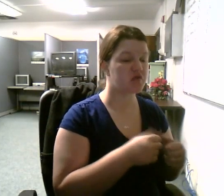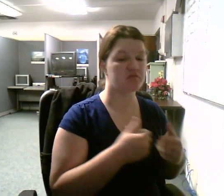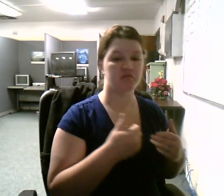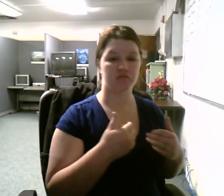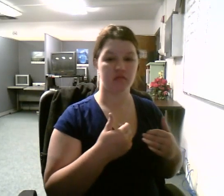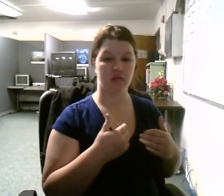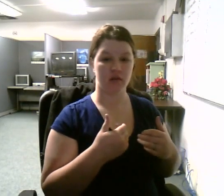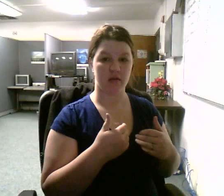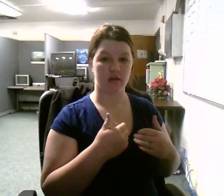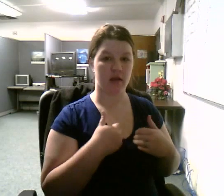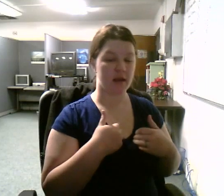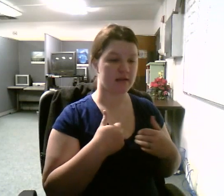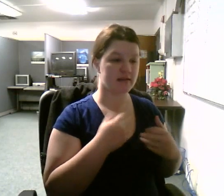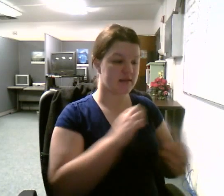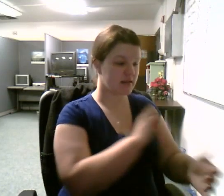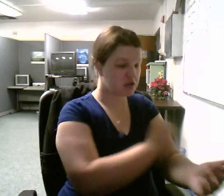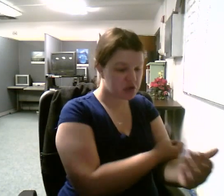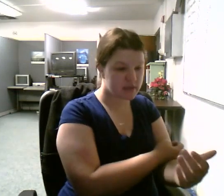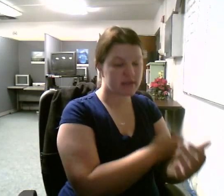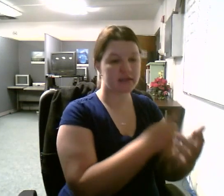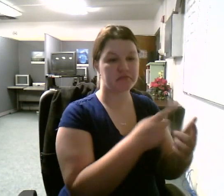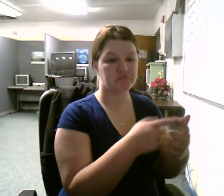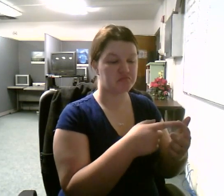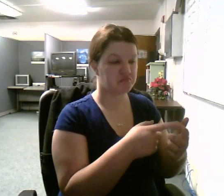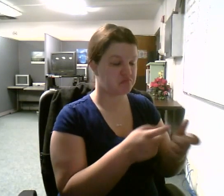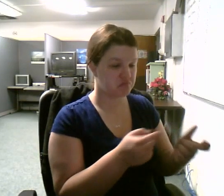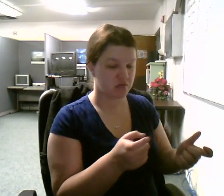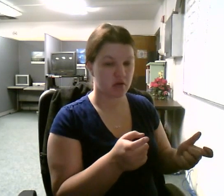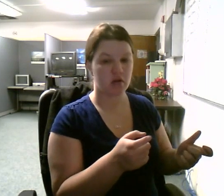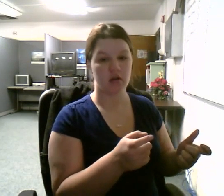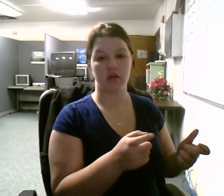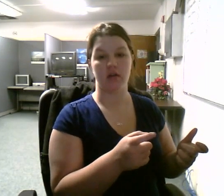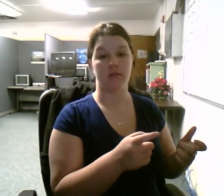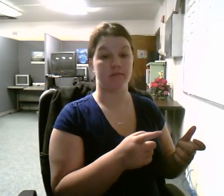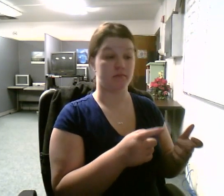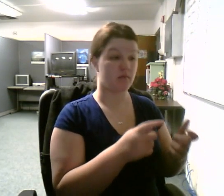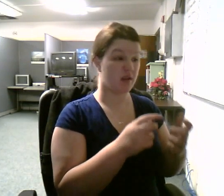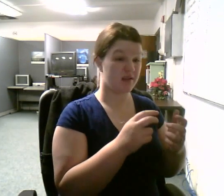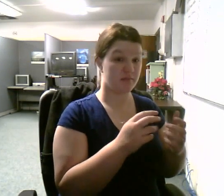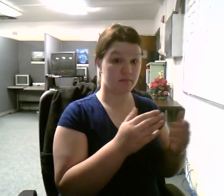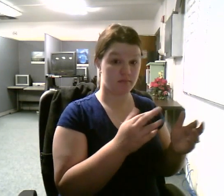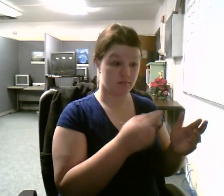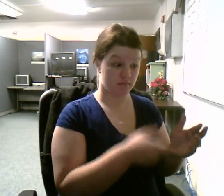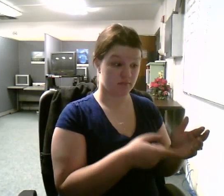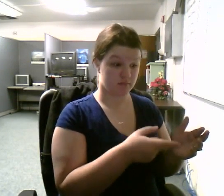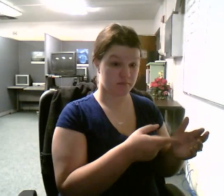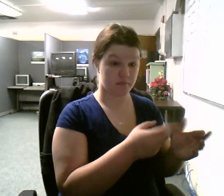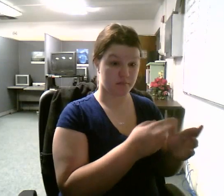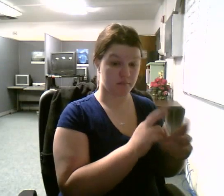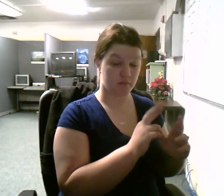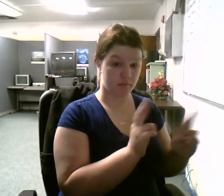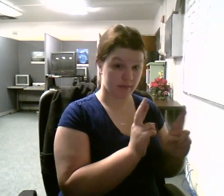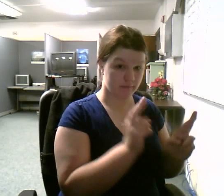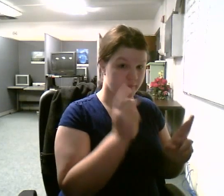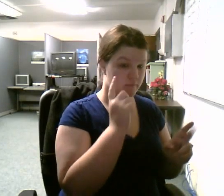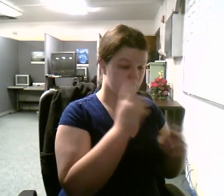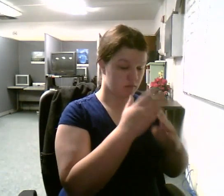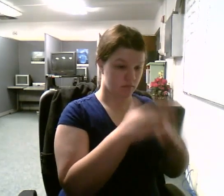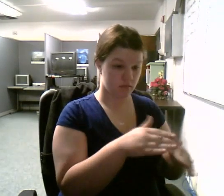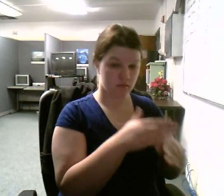needs. It also is getting ready for division. That will happen pretty soon. It's duplicating its